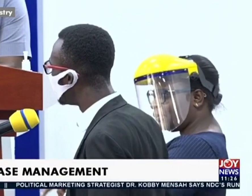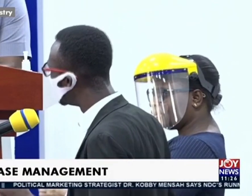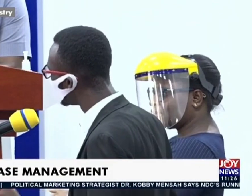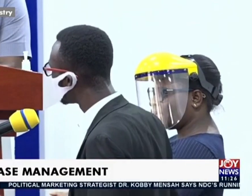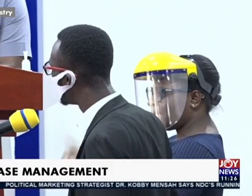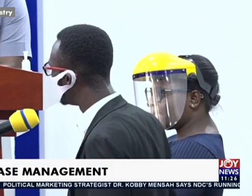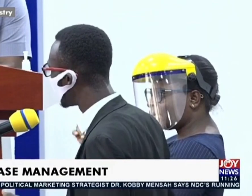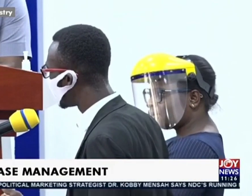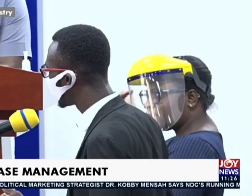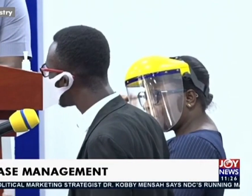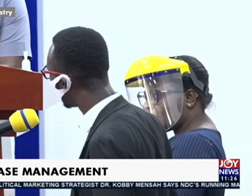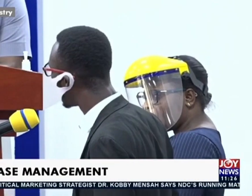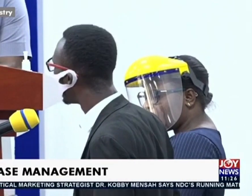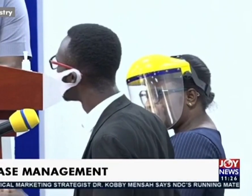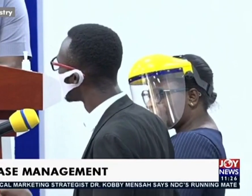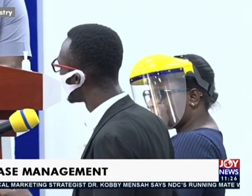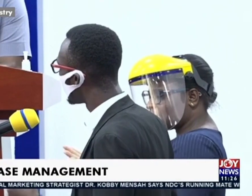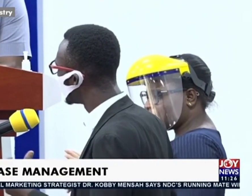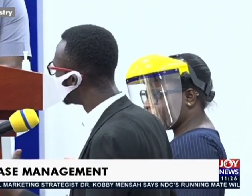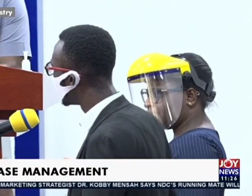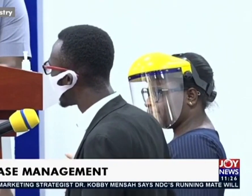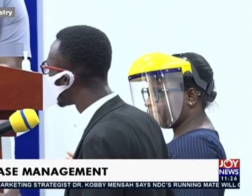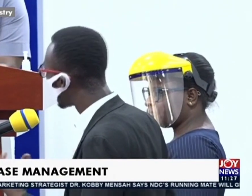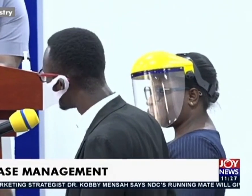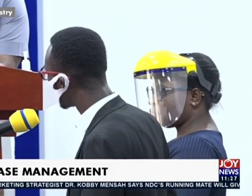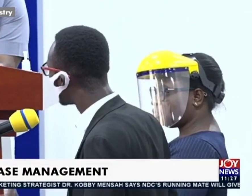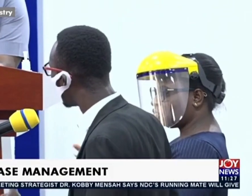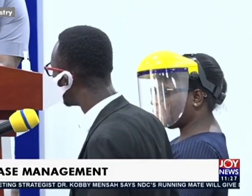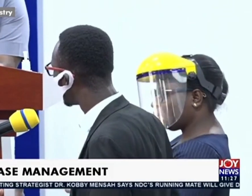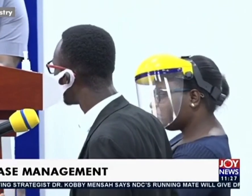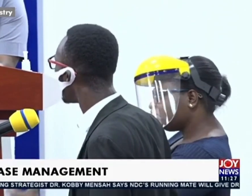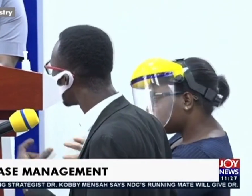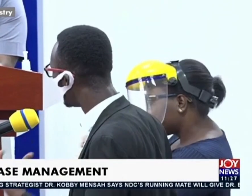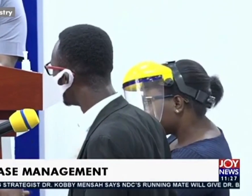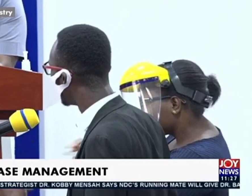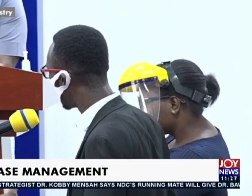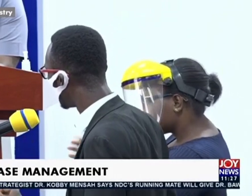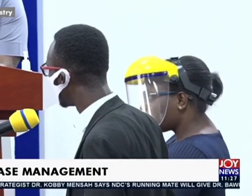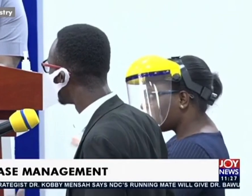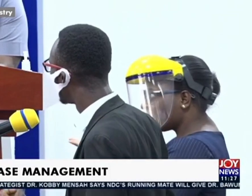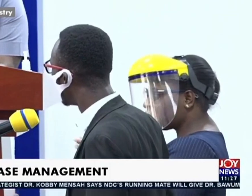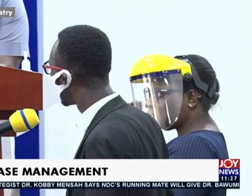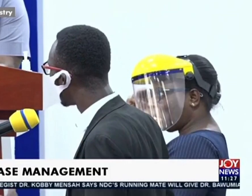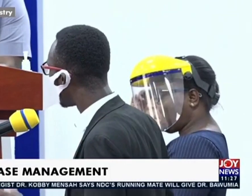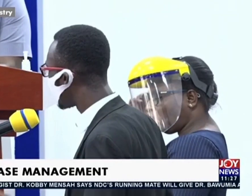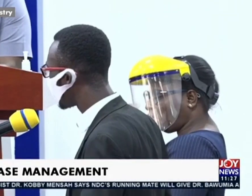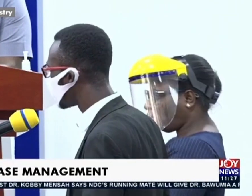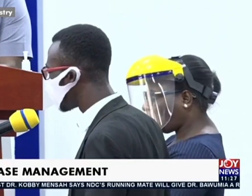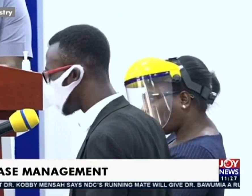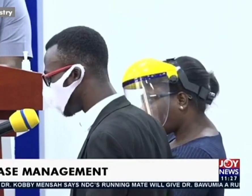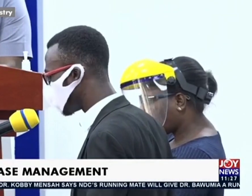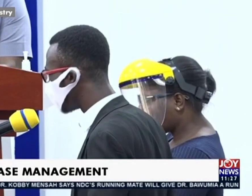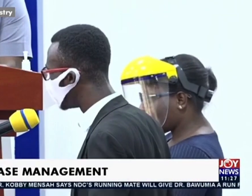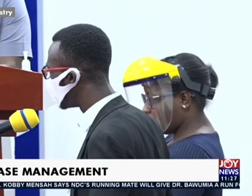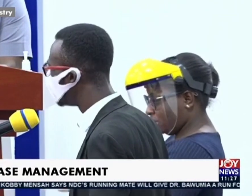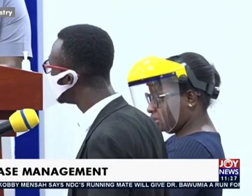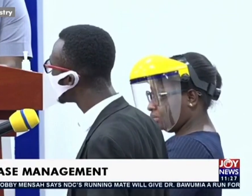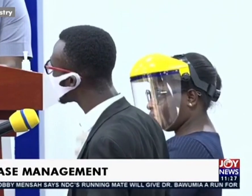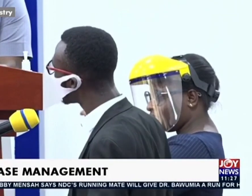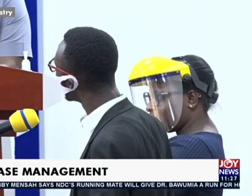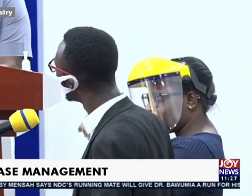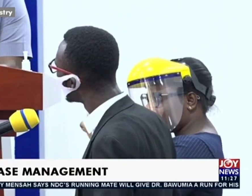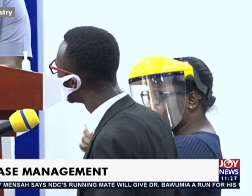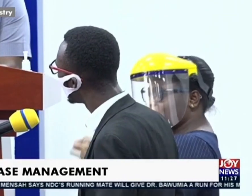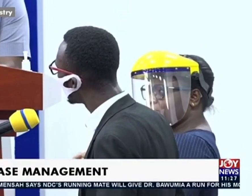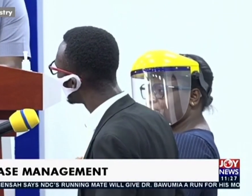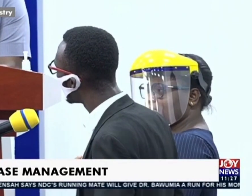benya obi nso so betimi ahwe se de be ya omotimi ai council wo mo se wo mo adwen mo ni ade enkan komo ko chiro exams ni awodo mi bisa